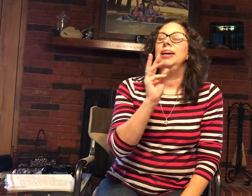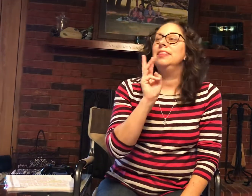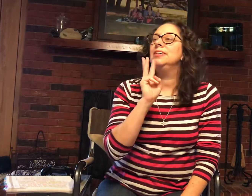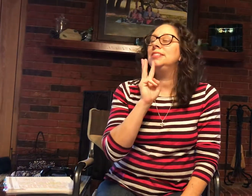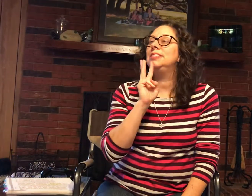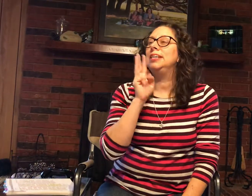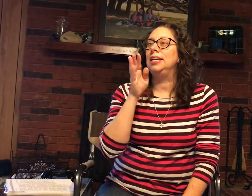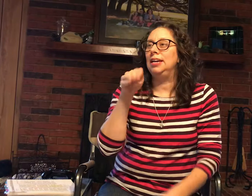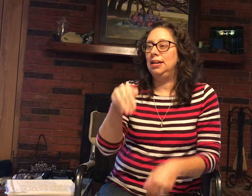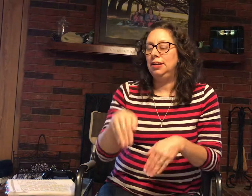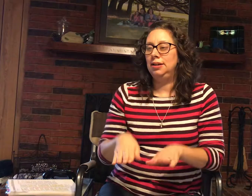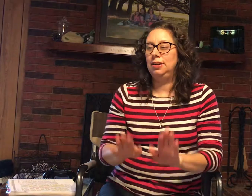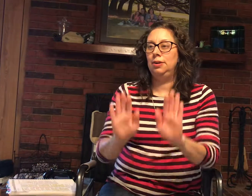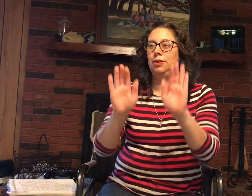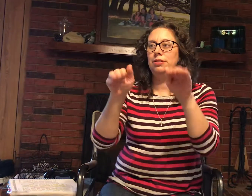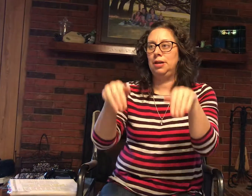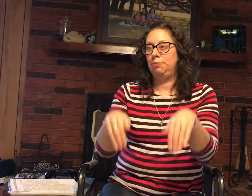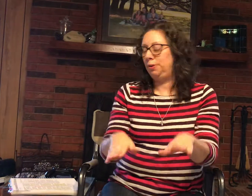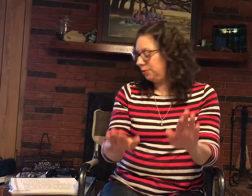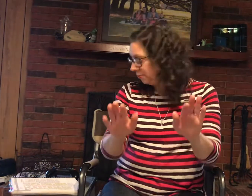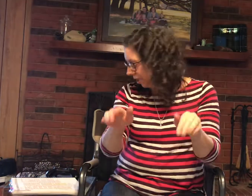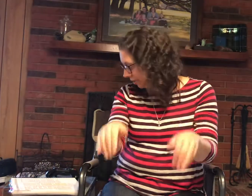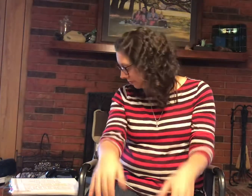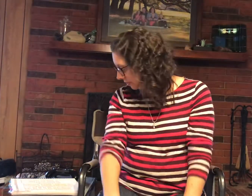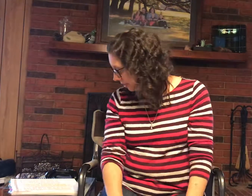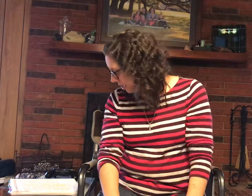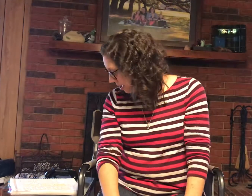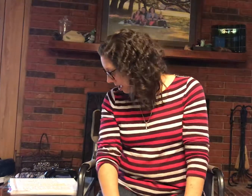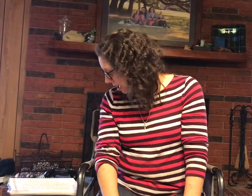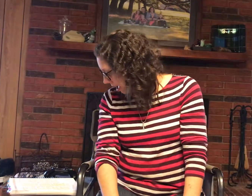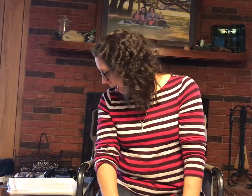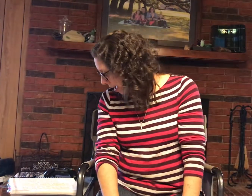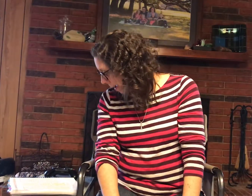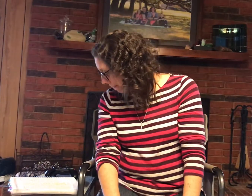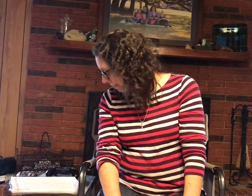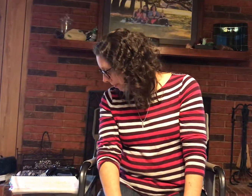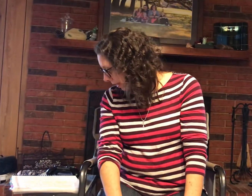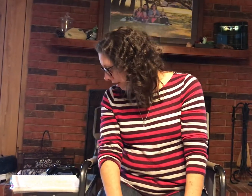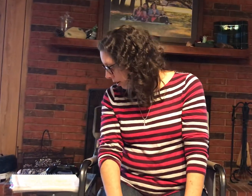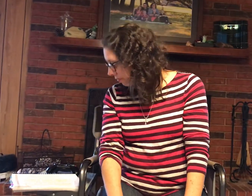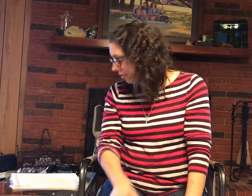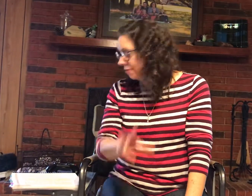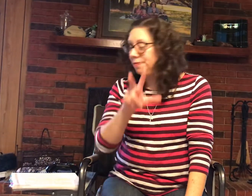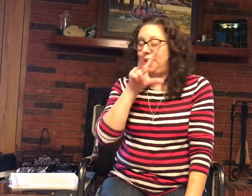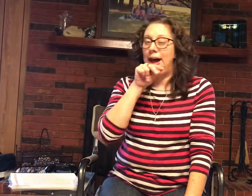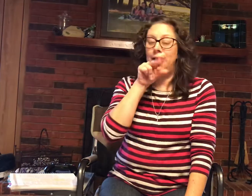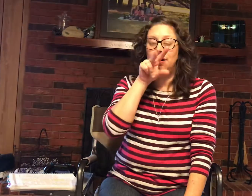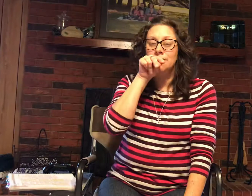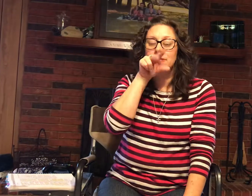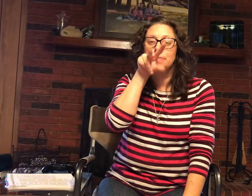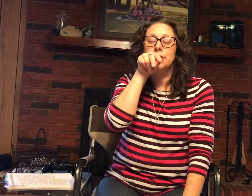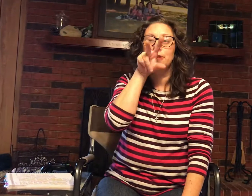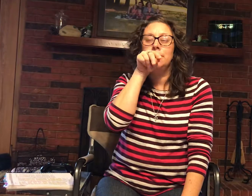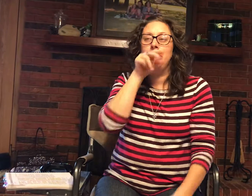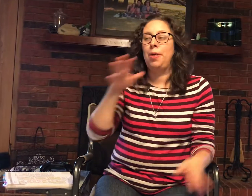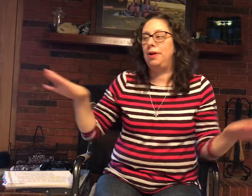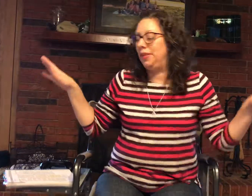the sea, W in the waves, and over the fowl, the bird in the